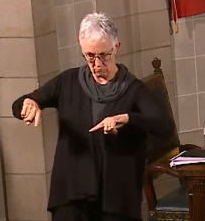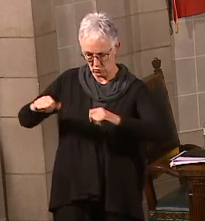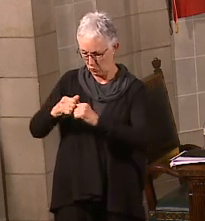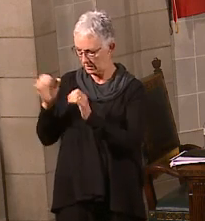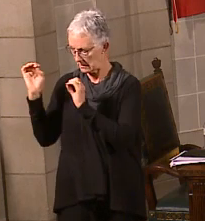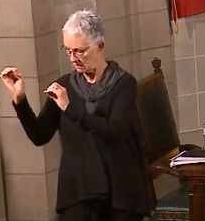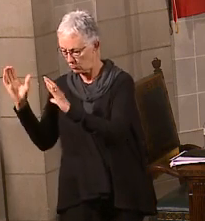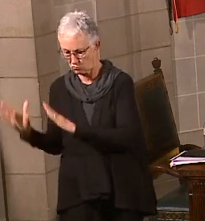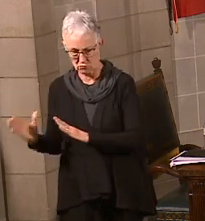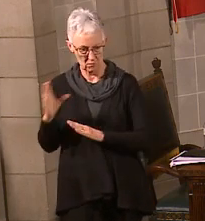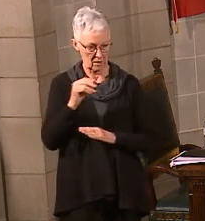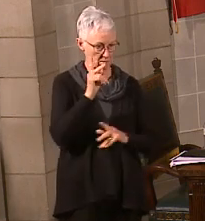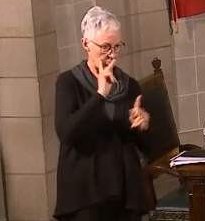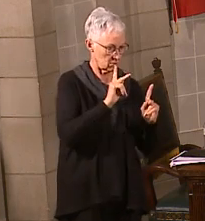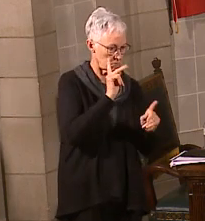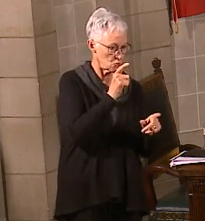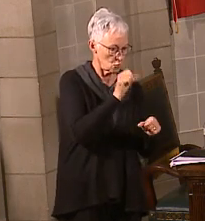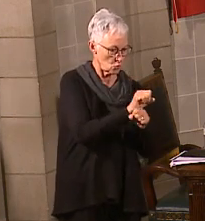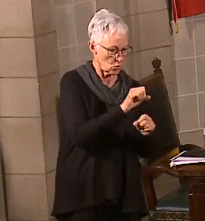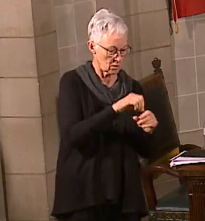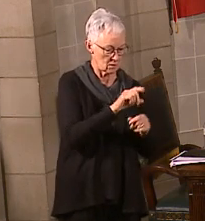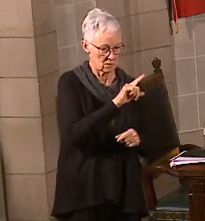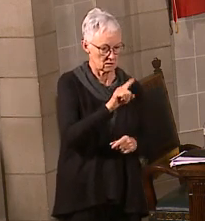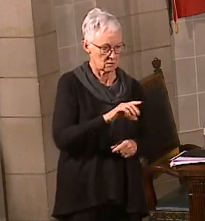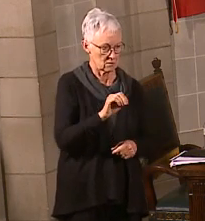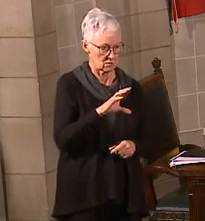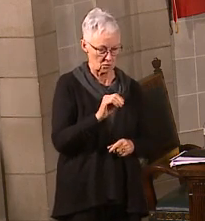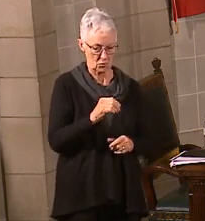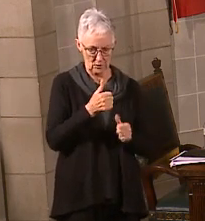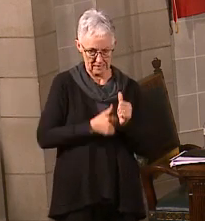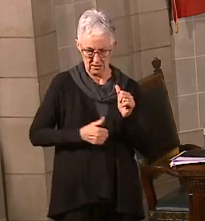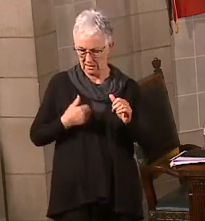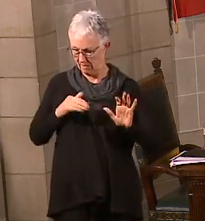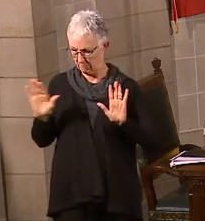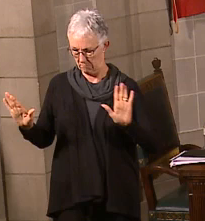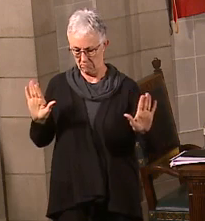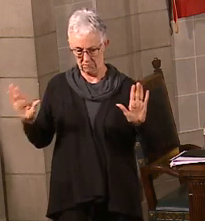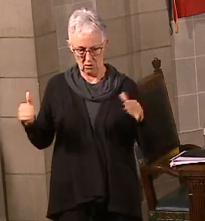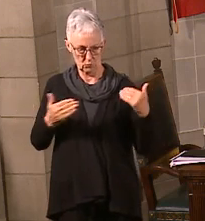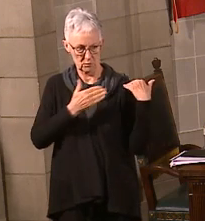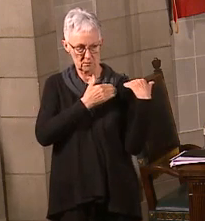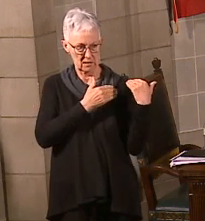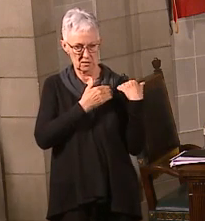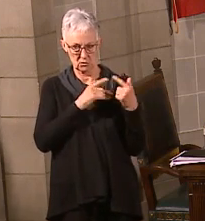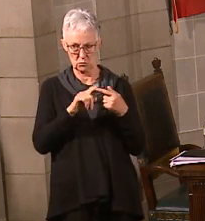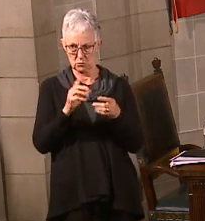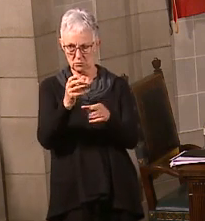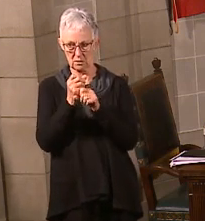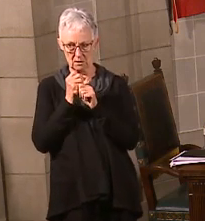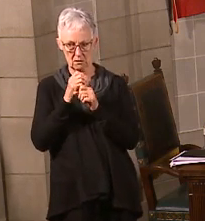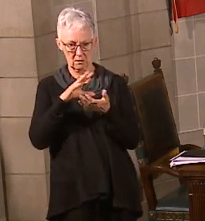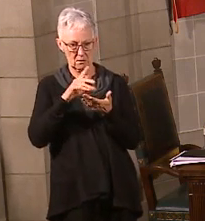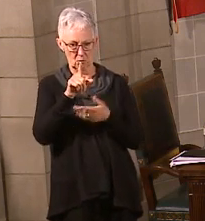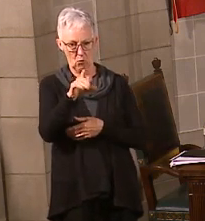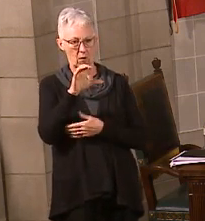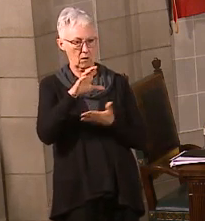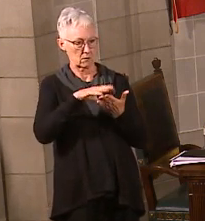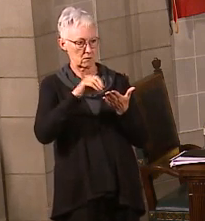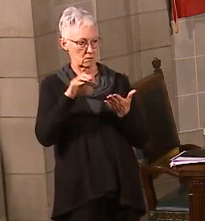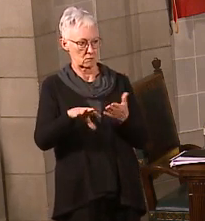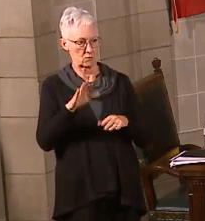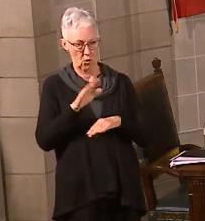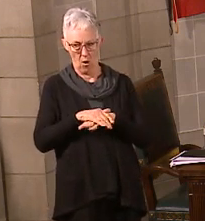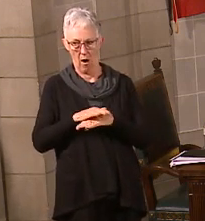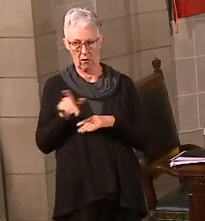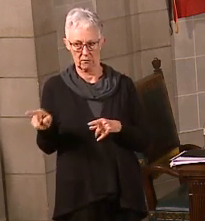regarding their scheduling, the logistics. We have logistics, teachers have logistics with connecting 100 students, so we will work dynamically